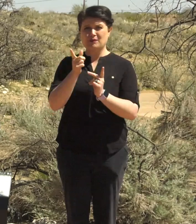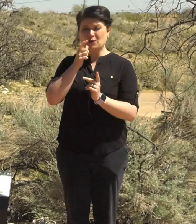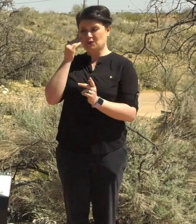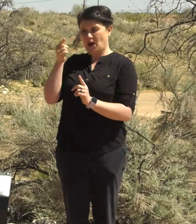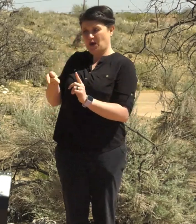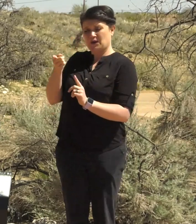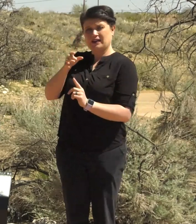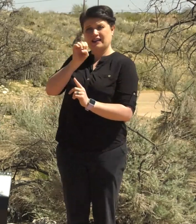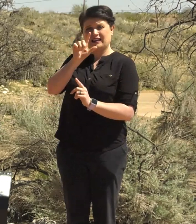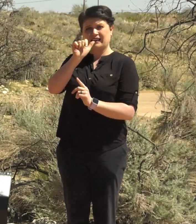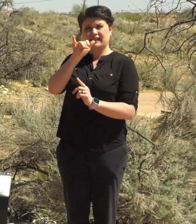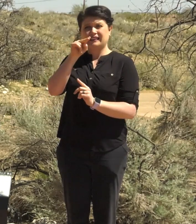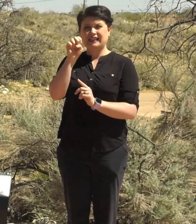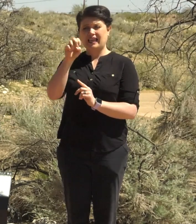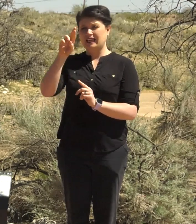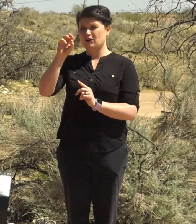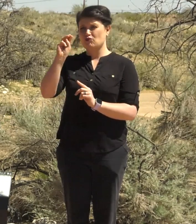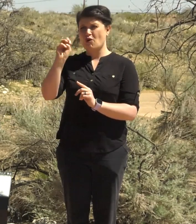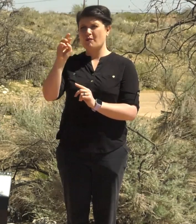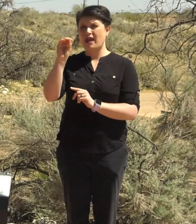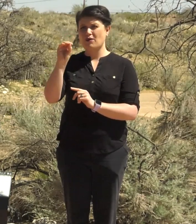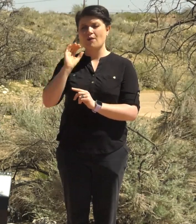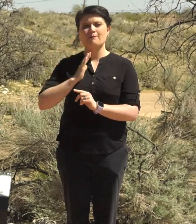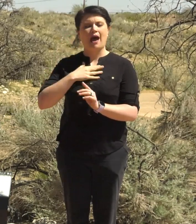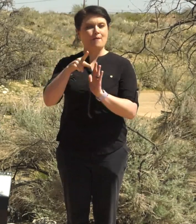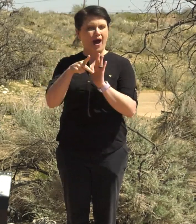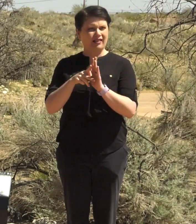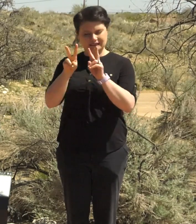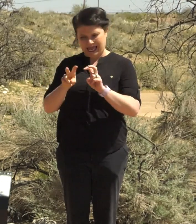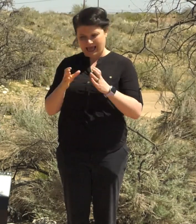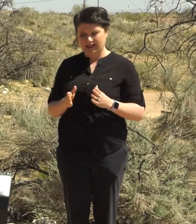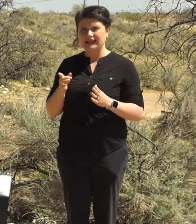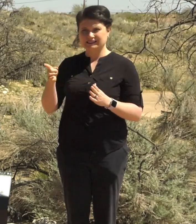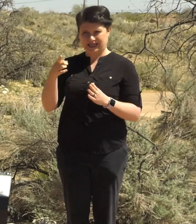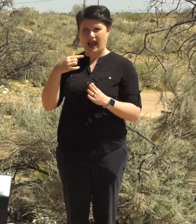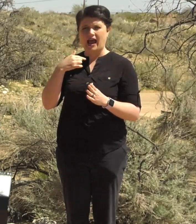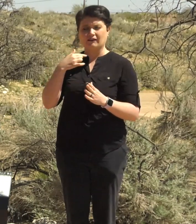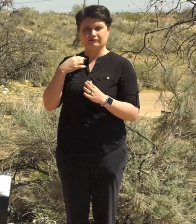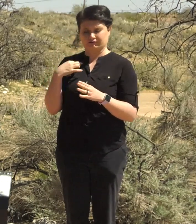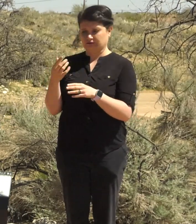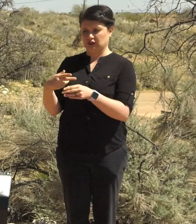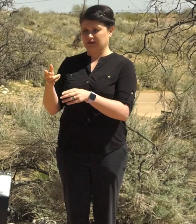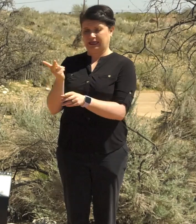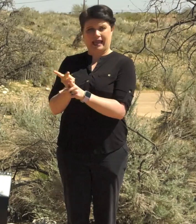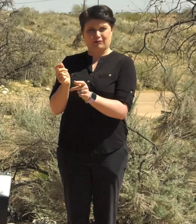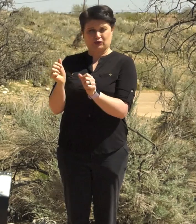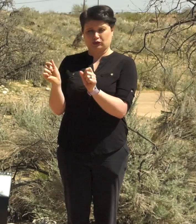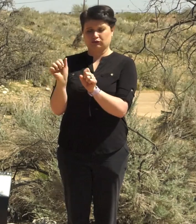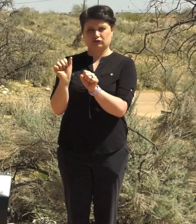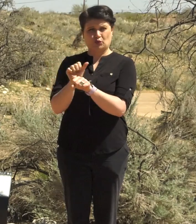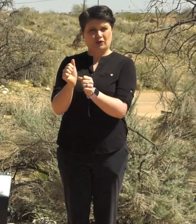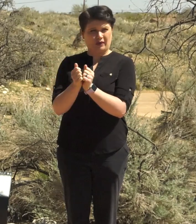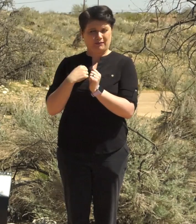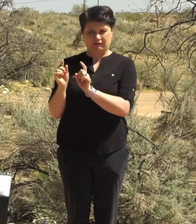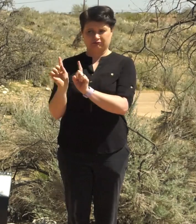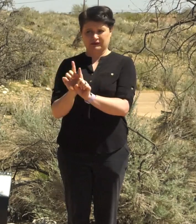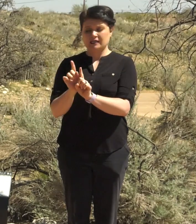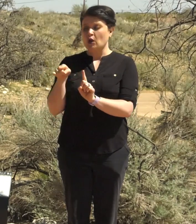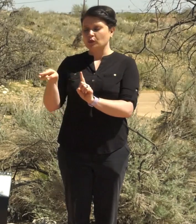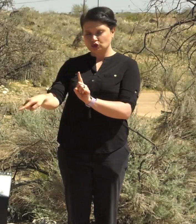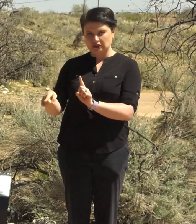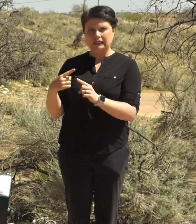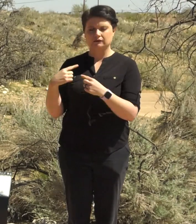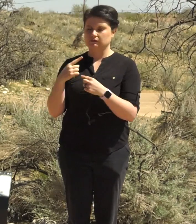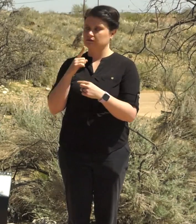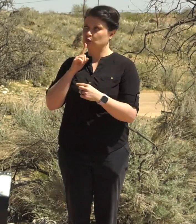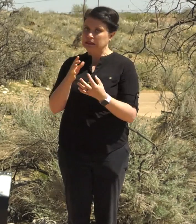Elaine Romero is my policy analyst that I've also kept on. She's been really essential in keeping the